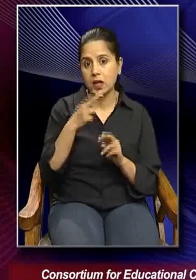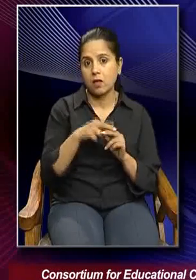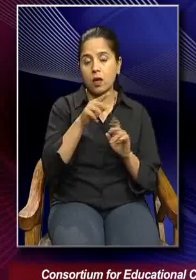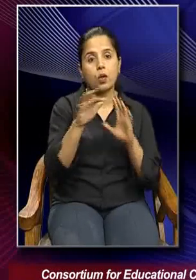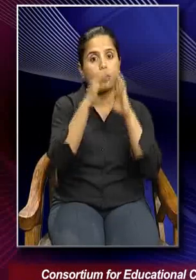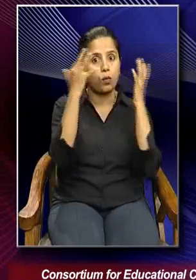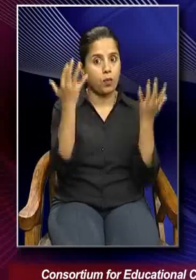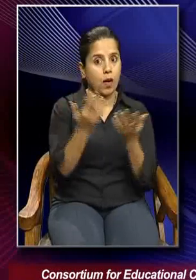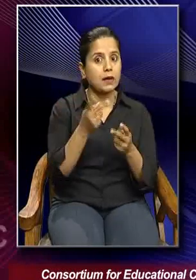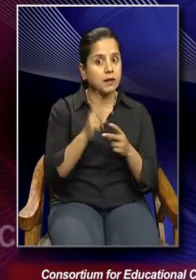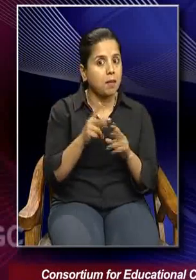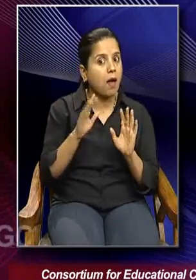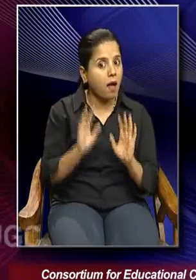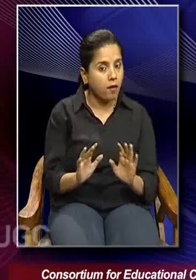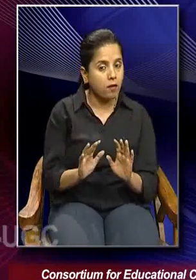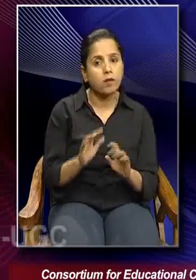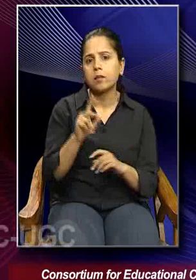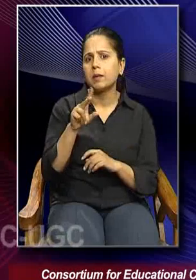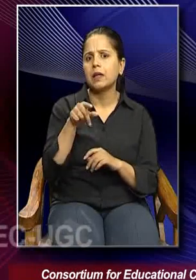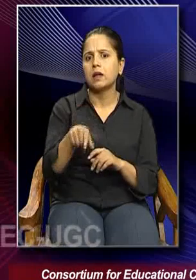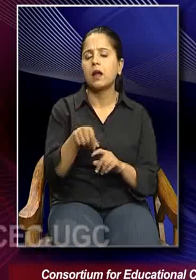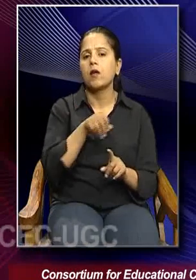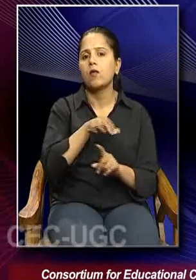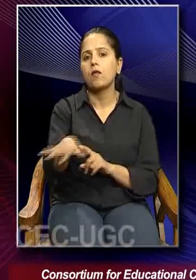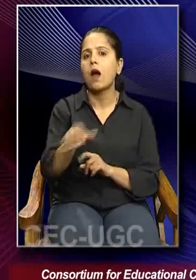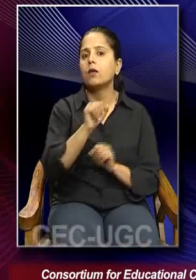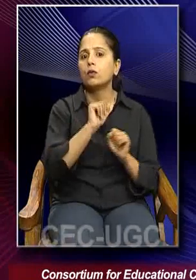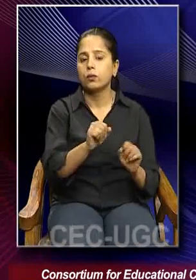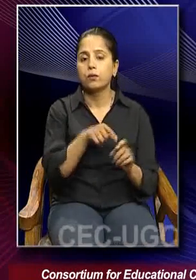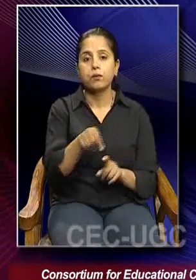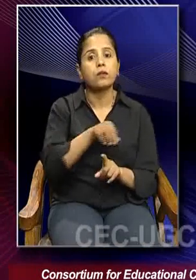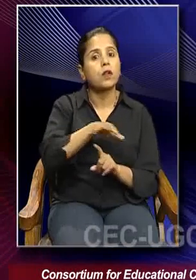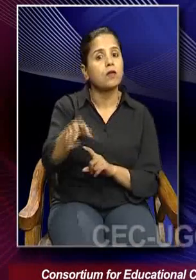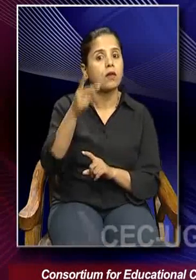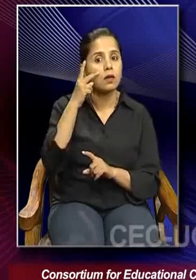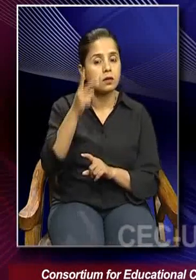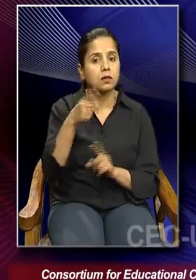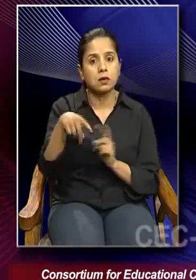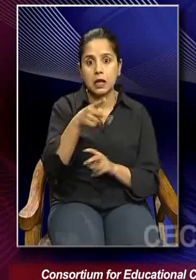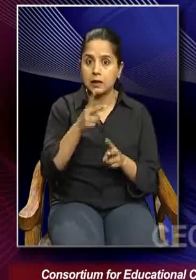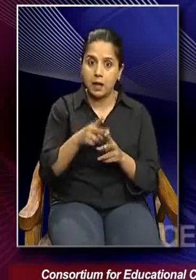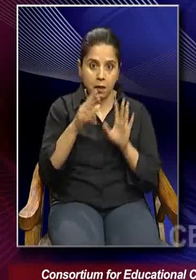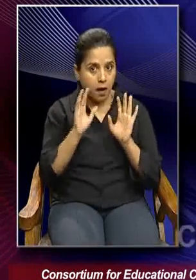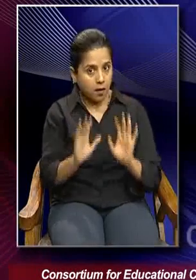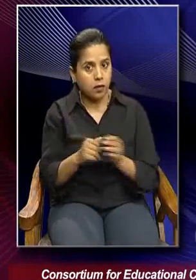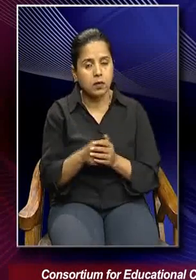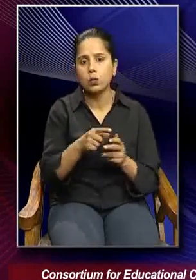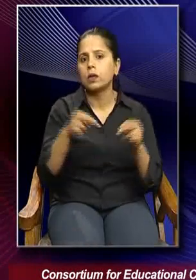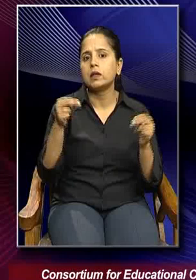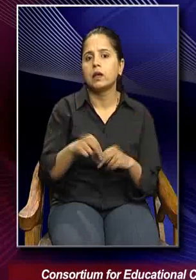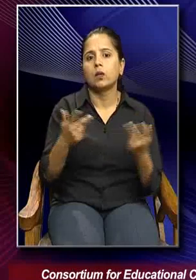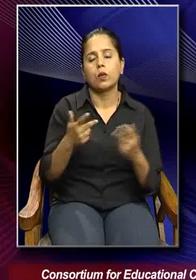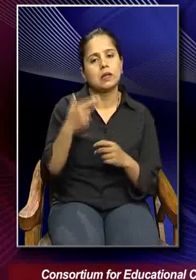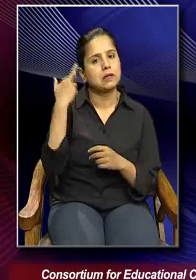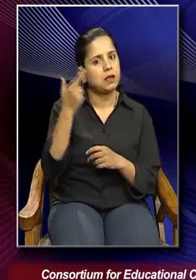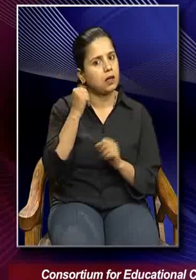is existing, that means it is an effect. And this effect, in order to be existing, needs a cause